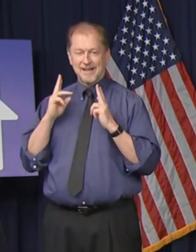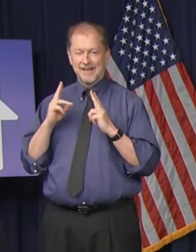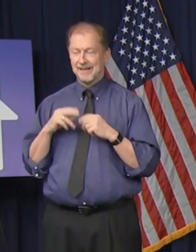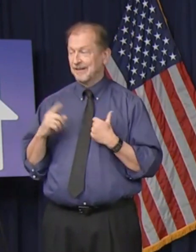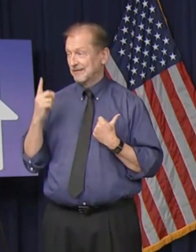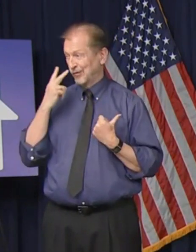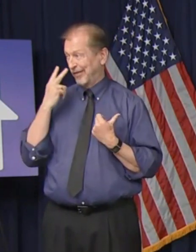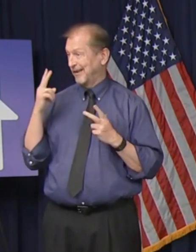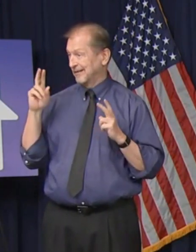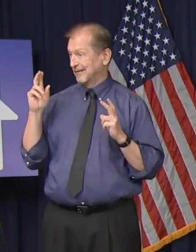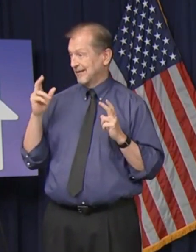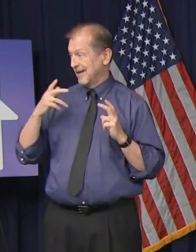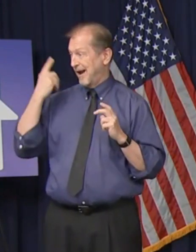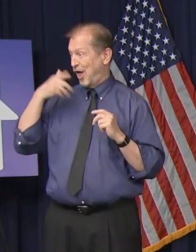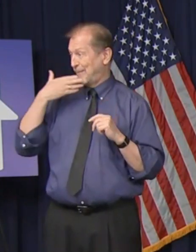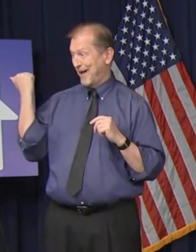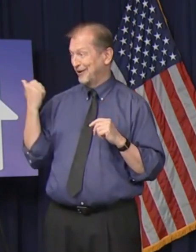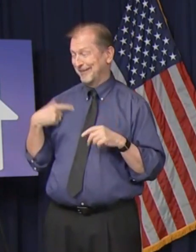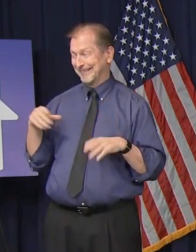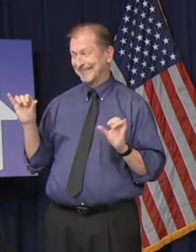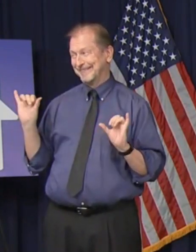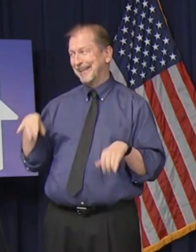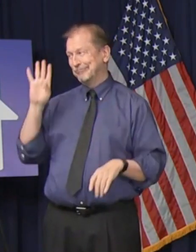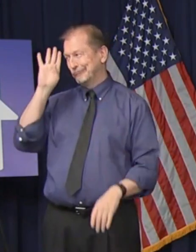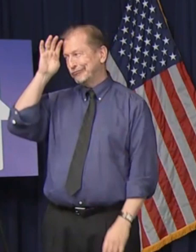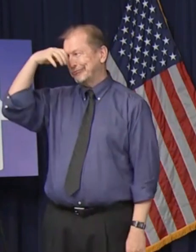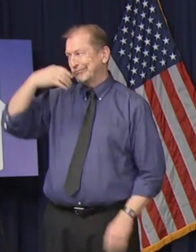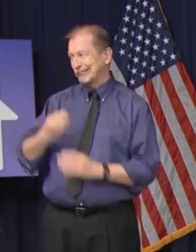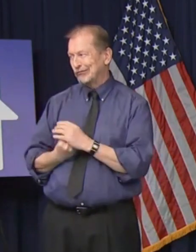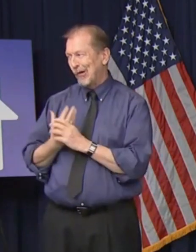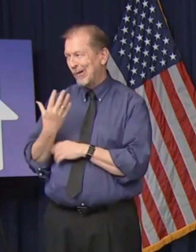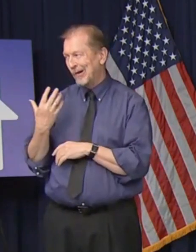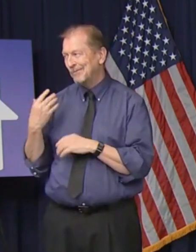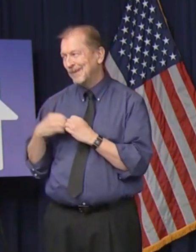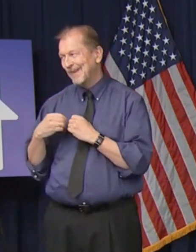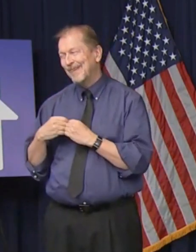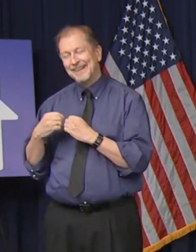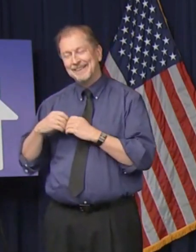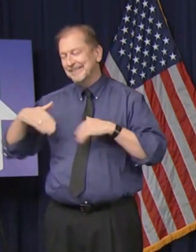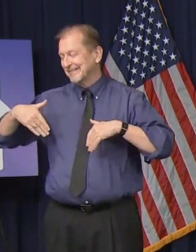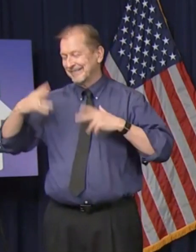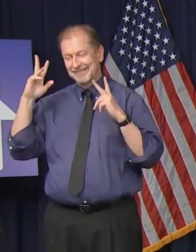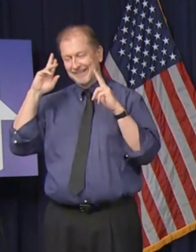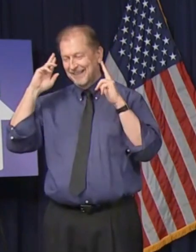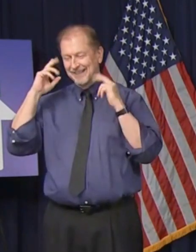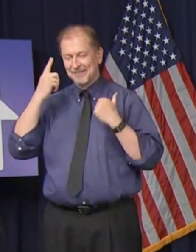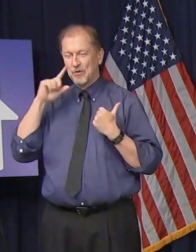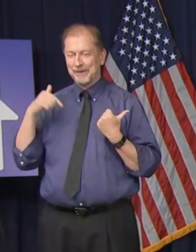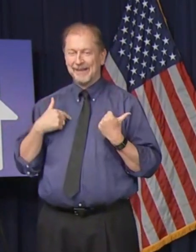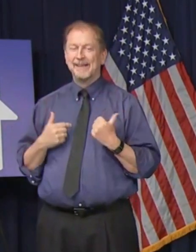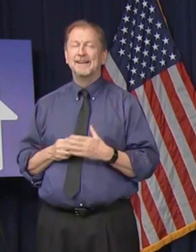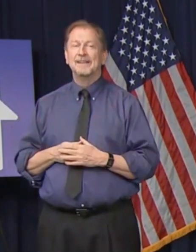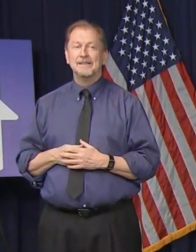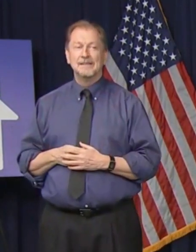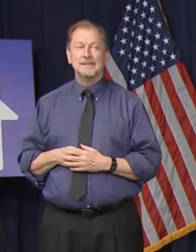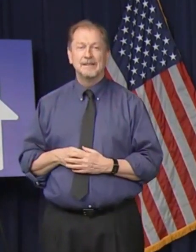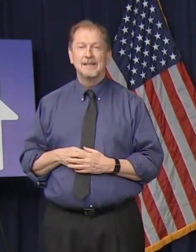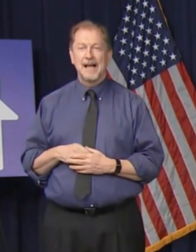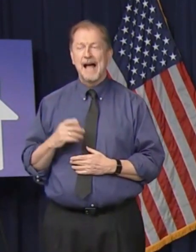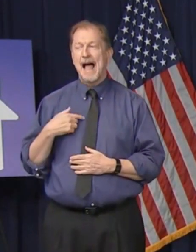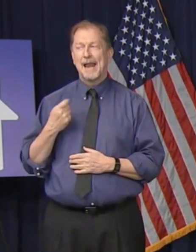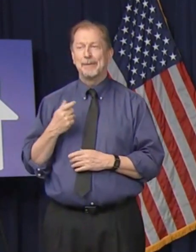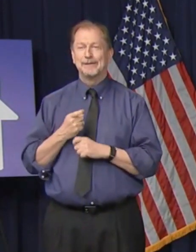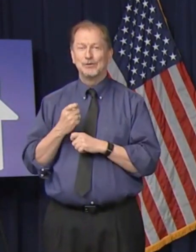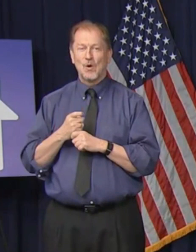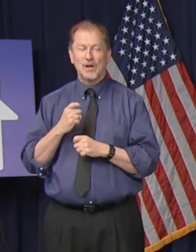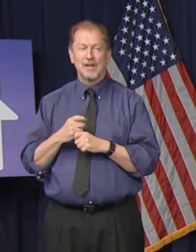it look any less shaggy now? No, it's for me anyway. It's I was joking that